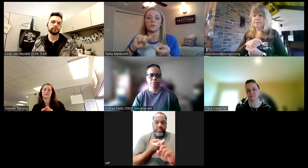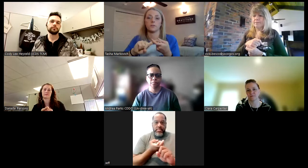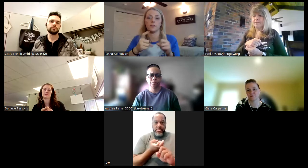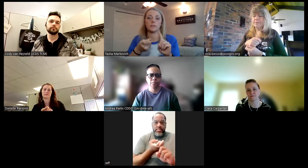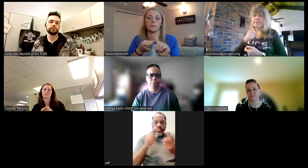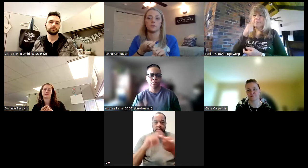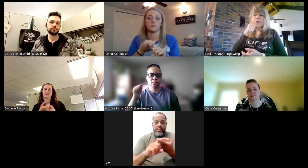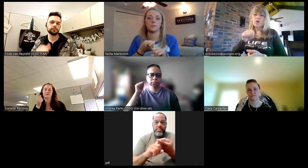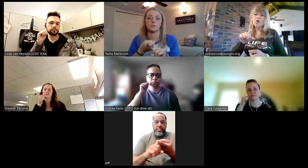Girlfriend.